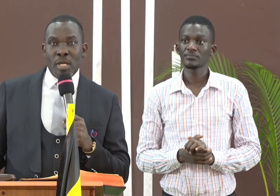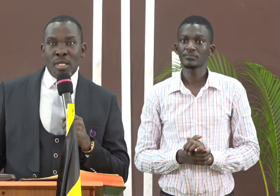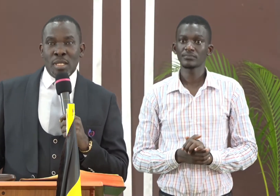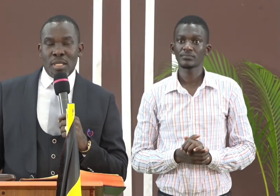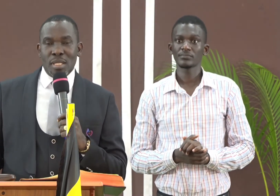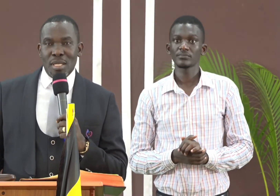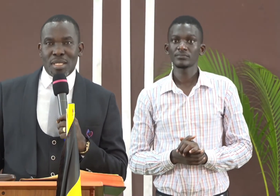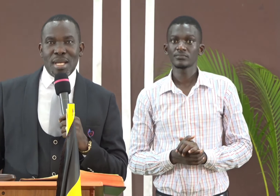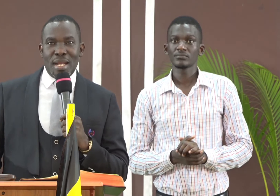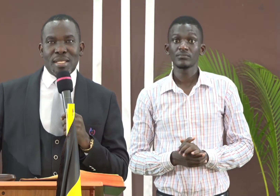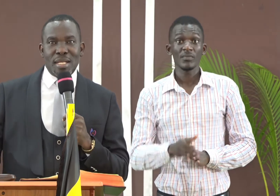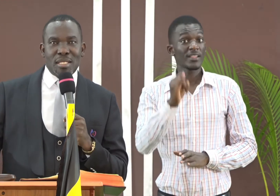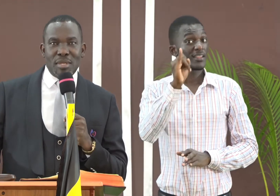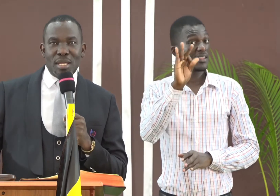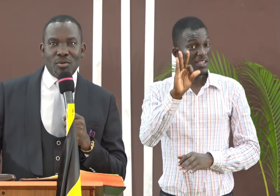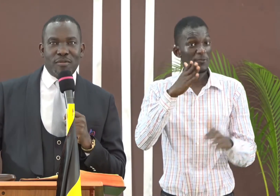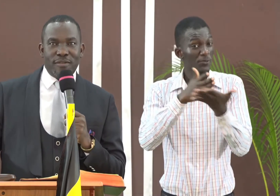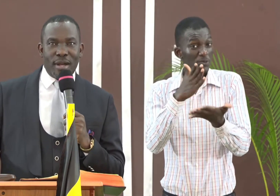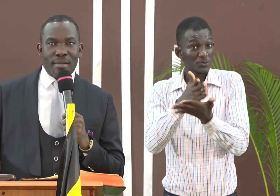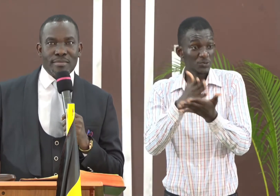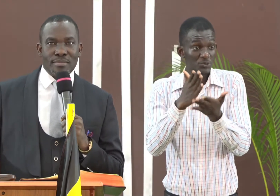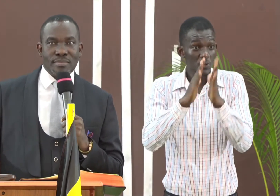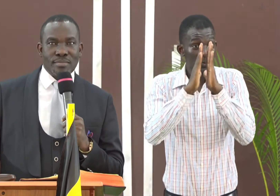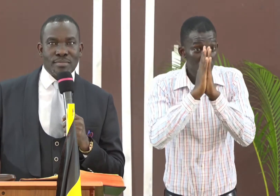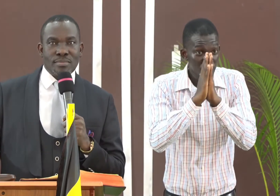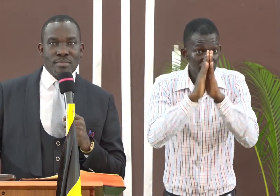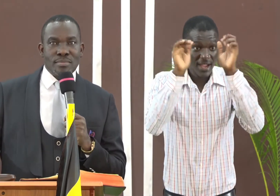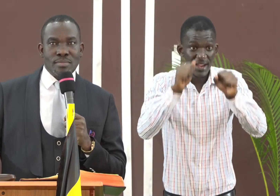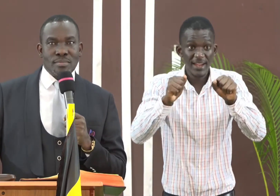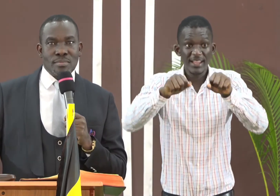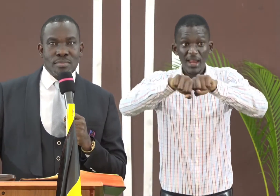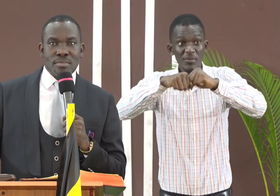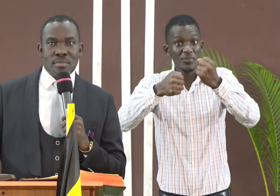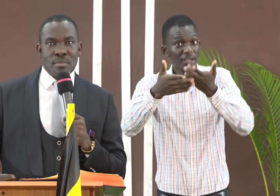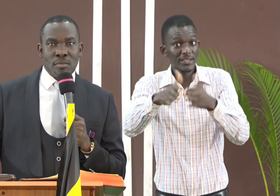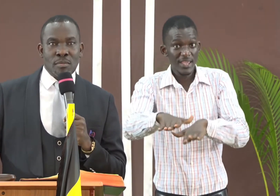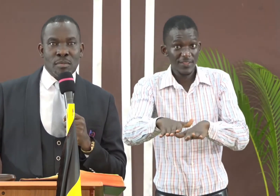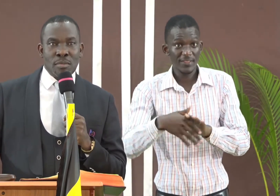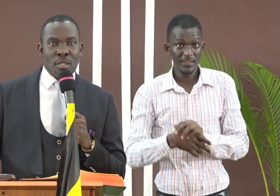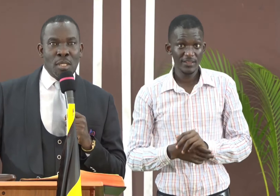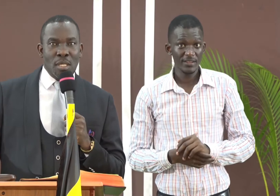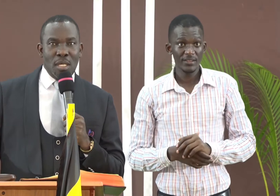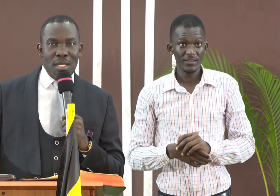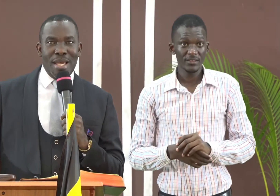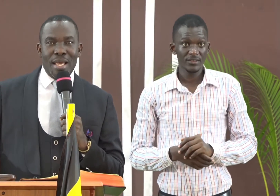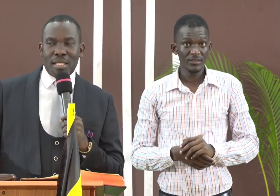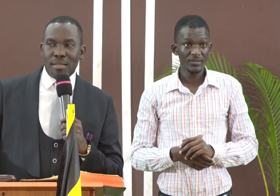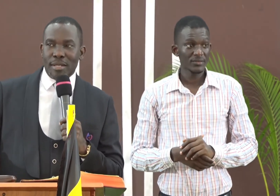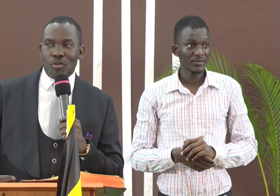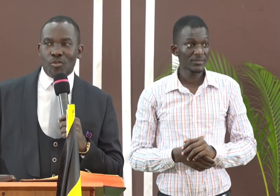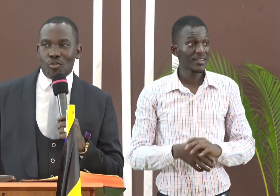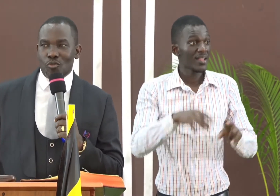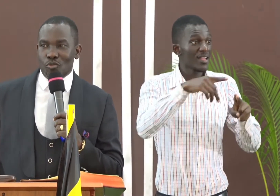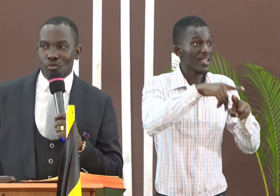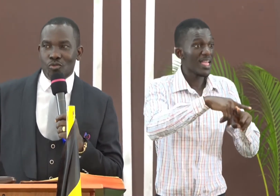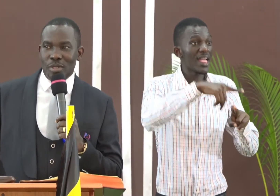live. Senge sala zali zimenyawo kufa. If prayer could take away death, Eliya